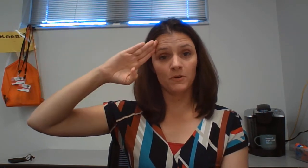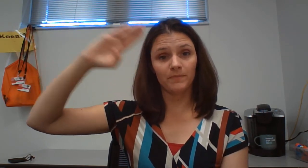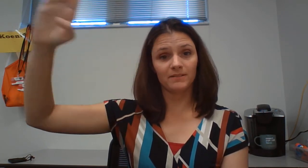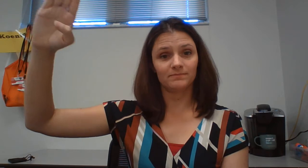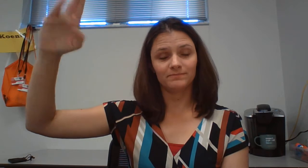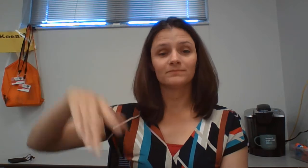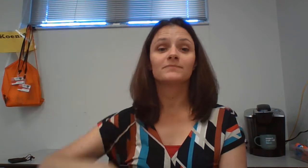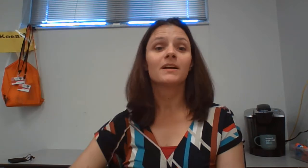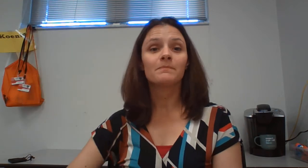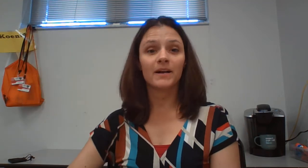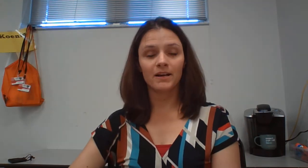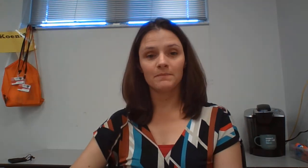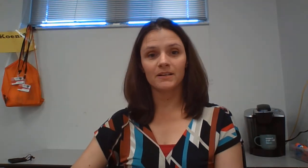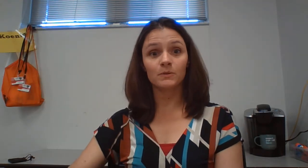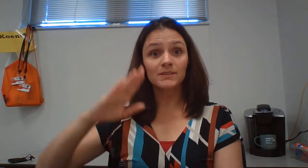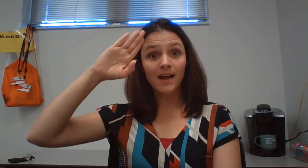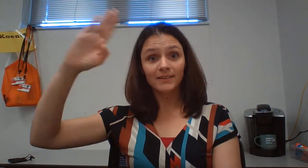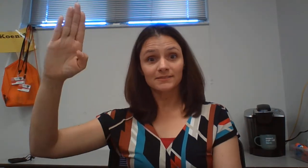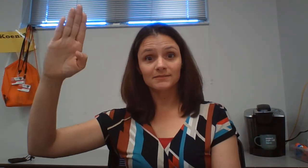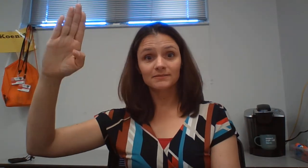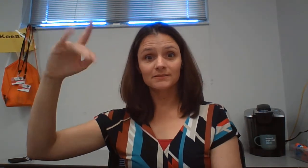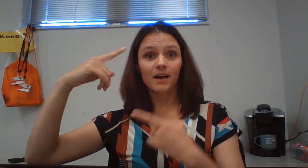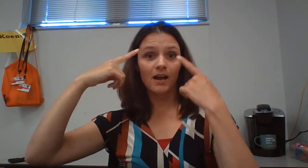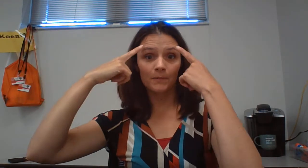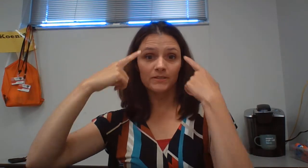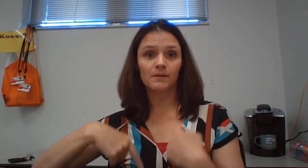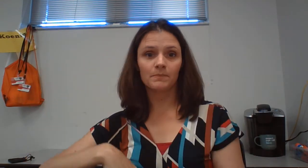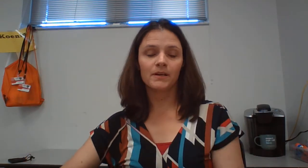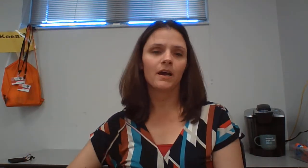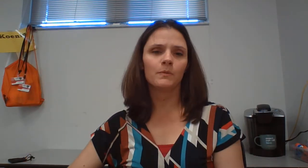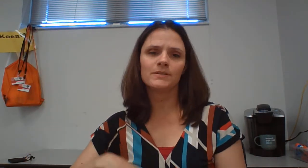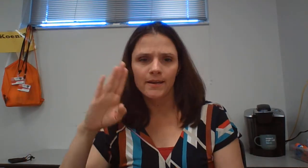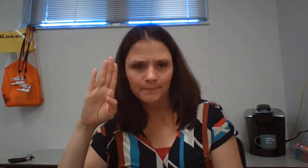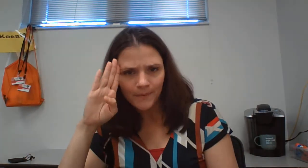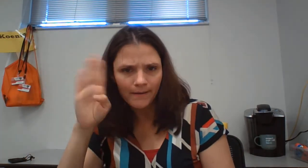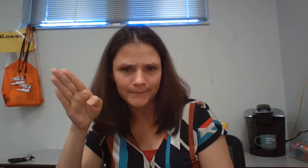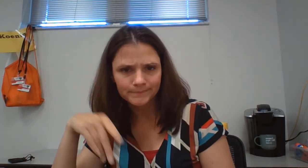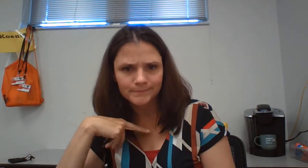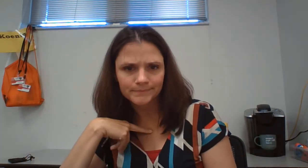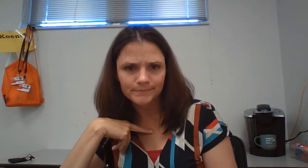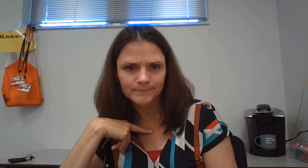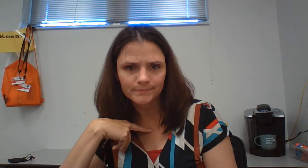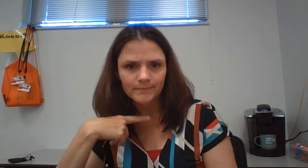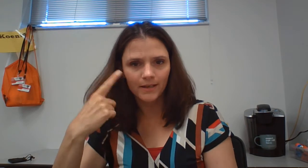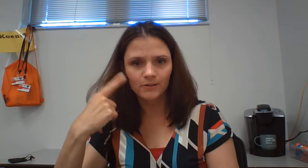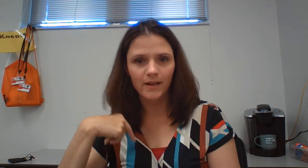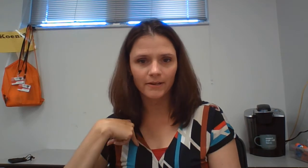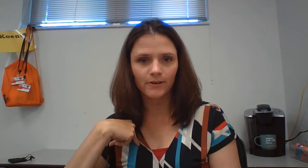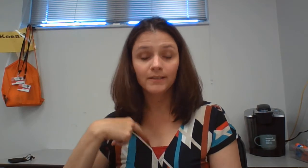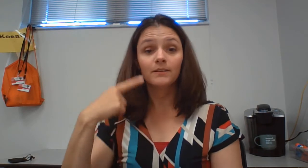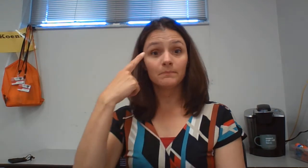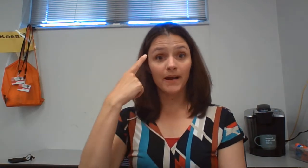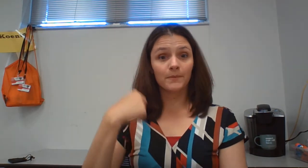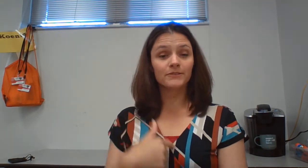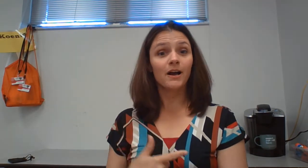movement. My non-manuals, eyebrows up. I wouldn't say and look angry. My eyebrows are up.